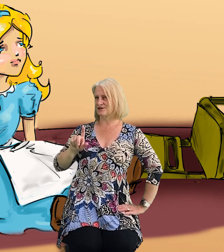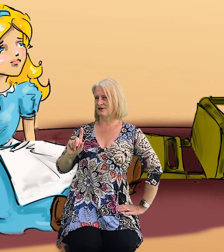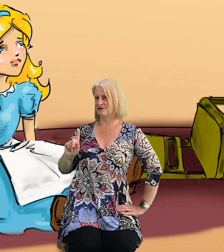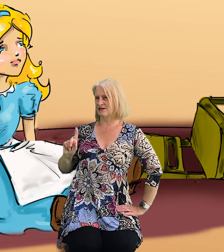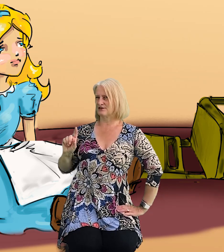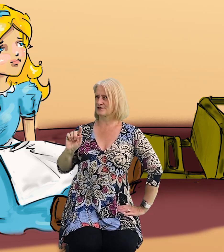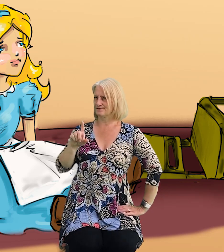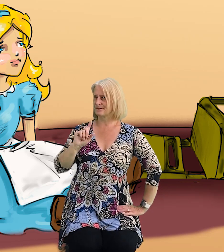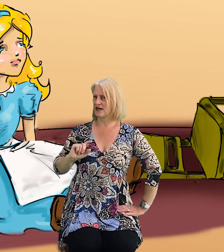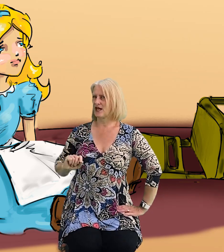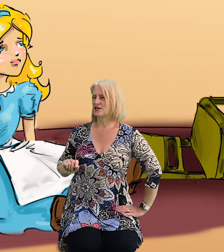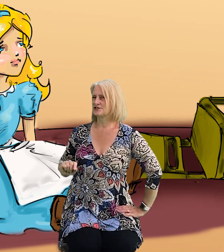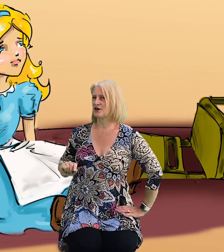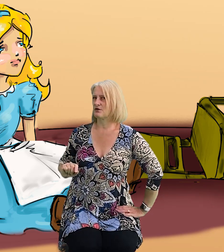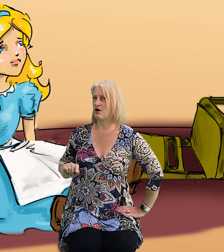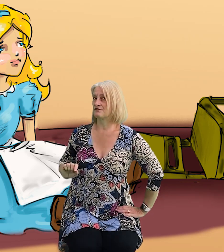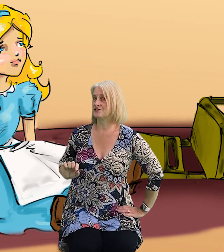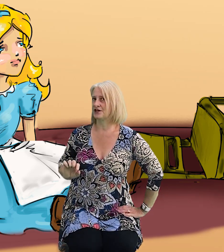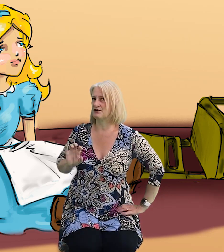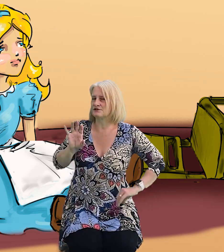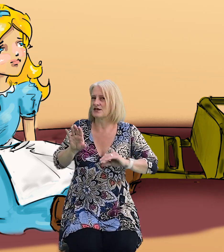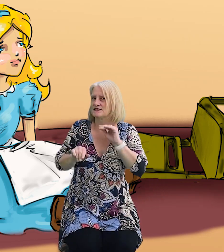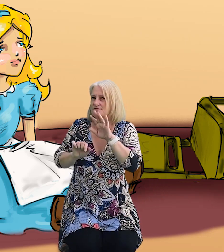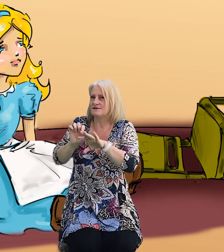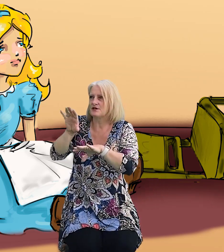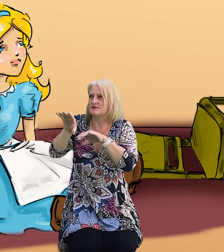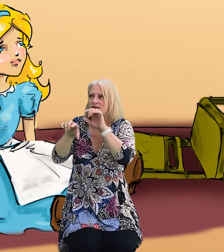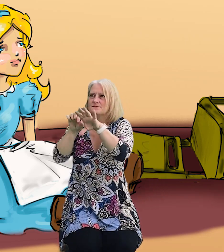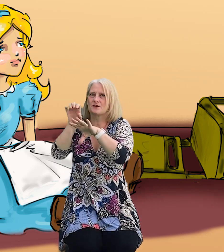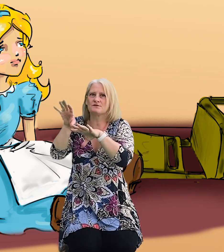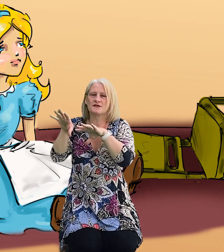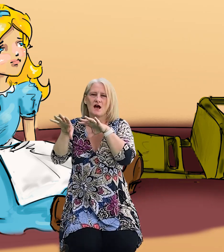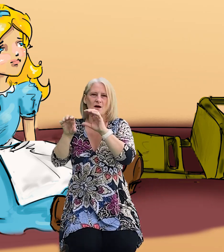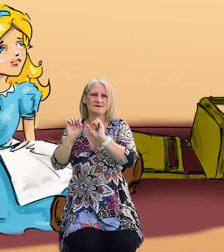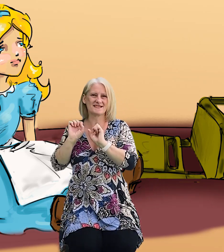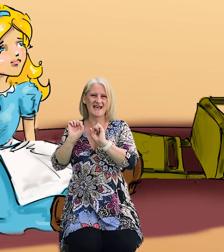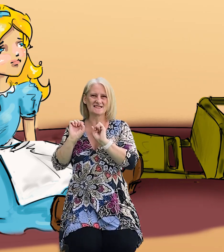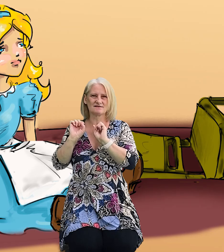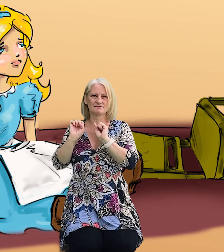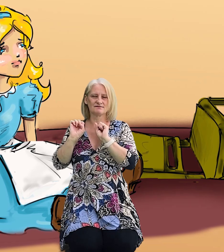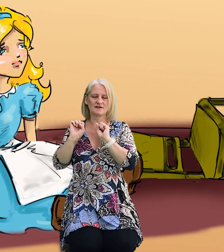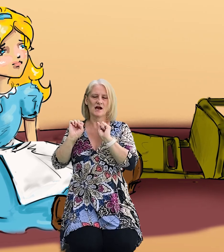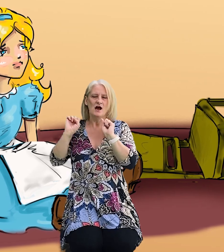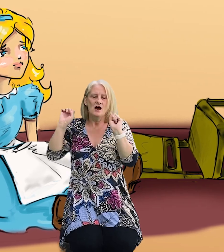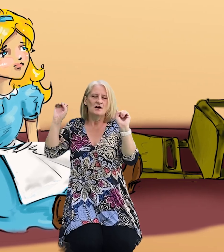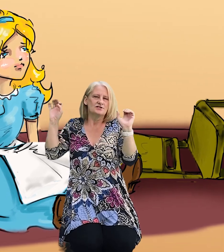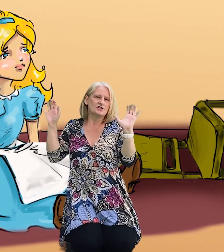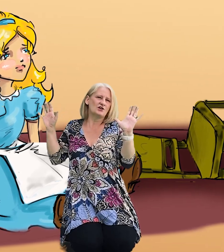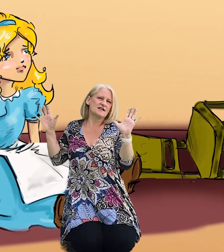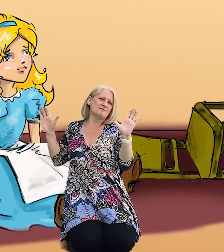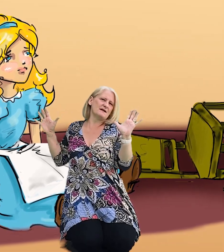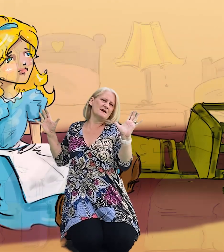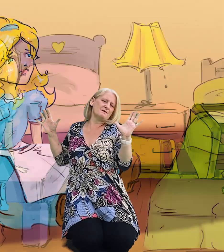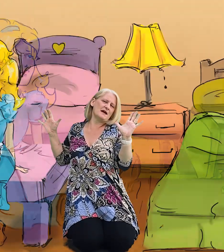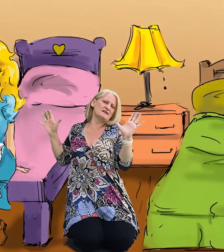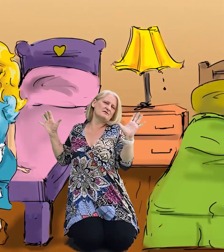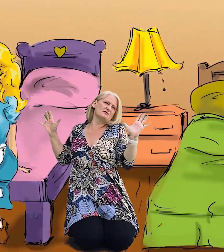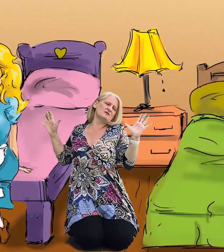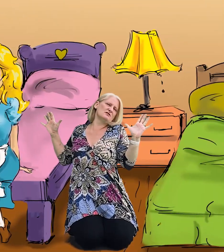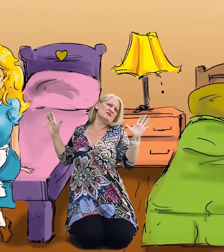Goldilocks. So, off she goes. Tip-toes, tip-toes upstairs. She tries the big bed. Oh,